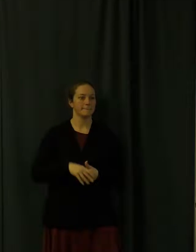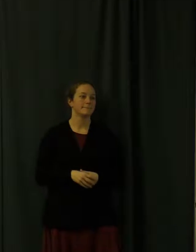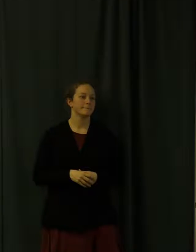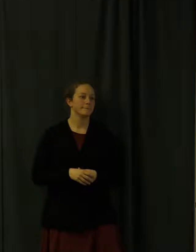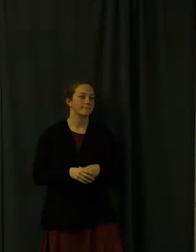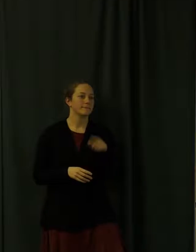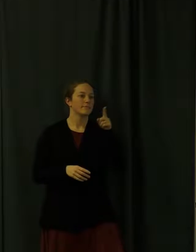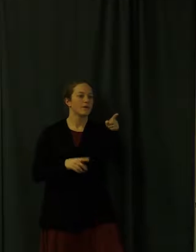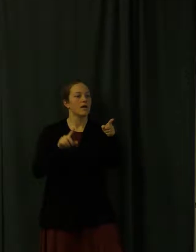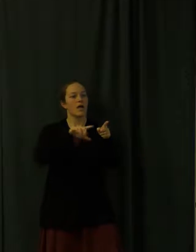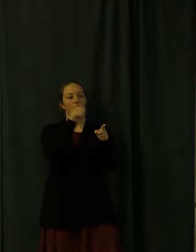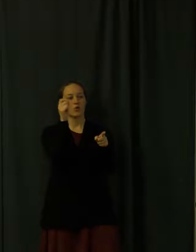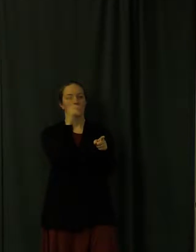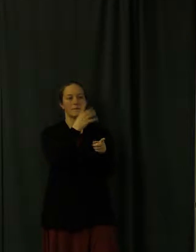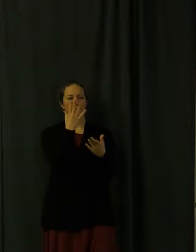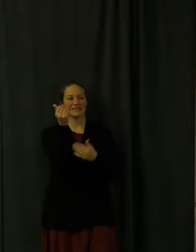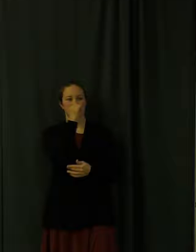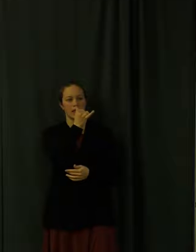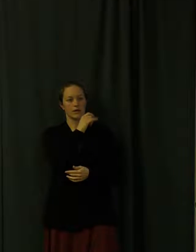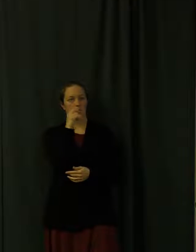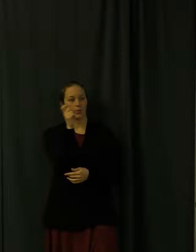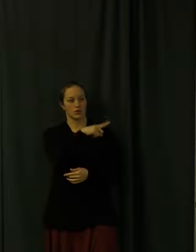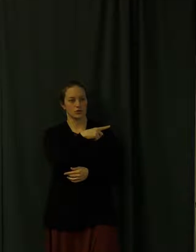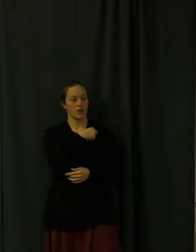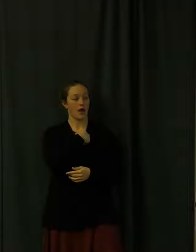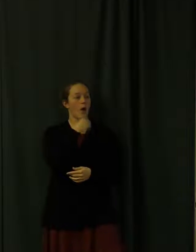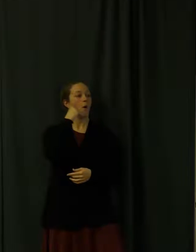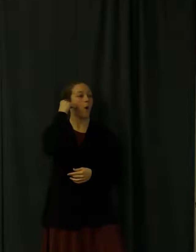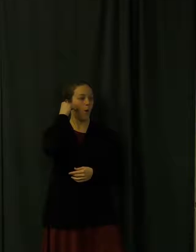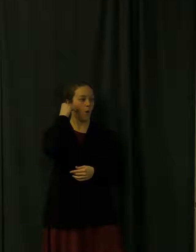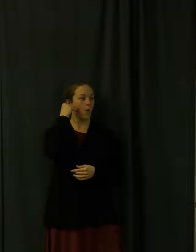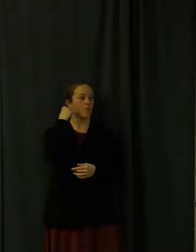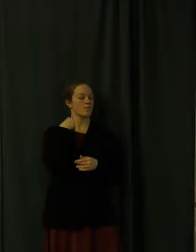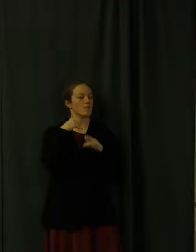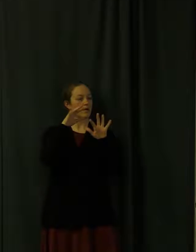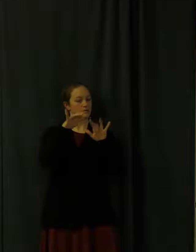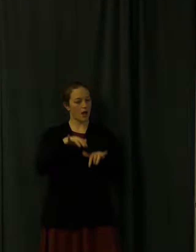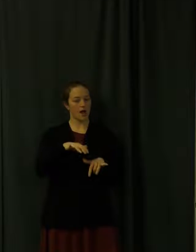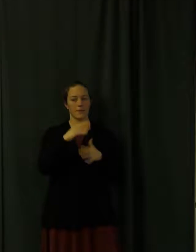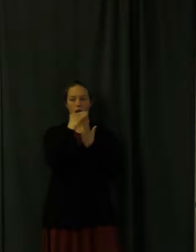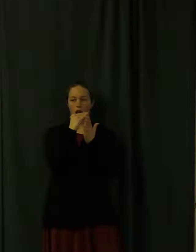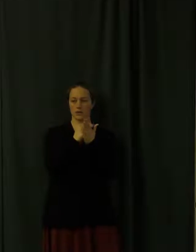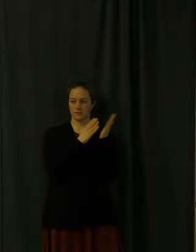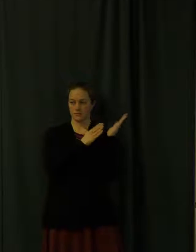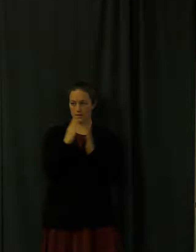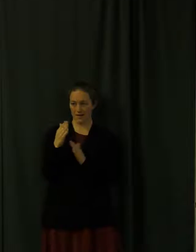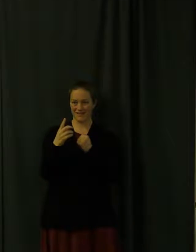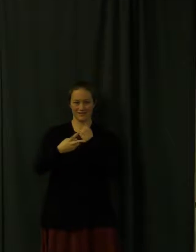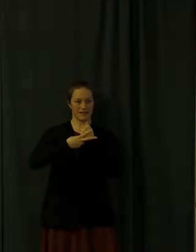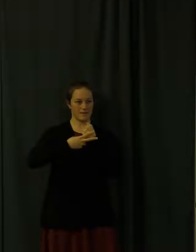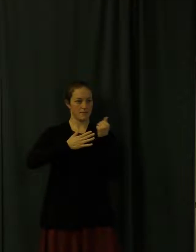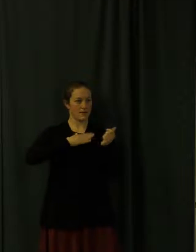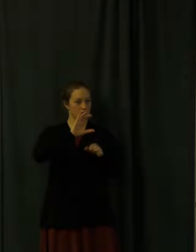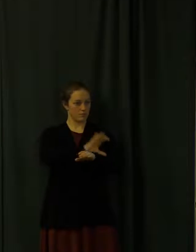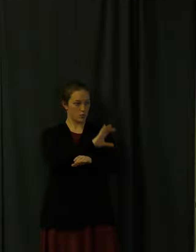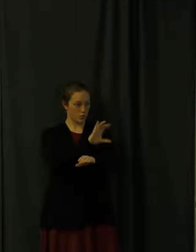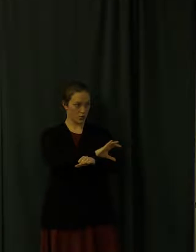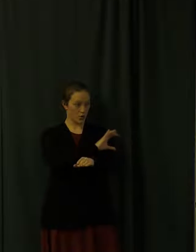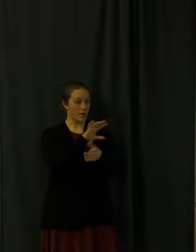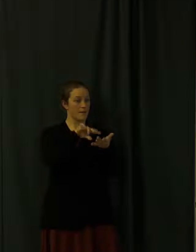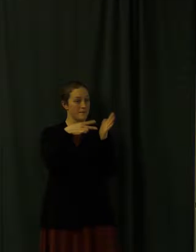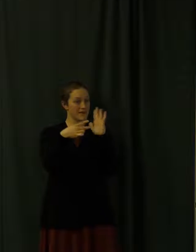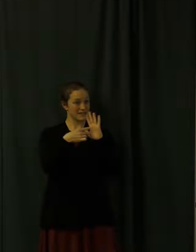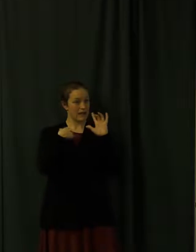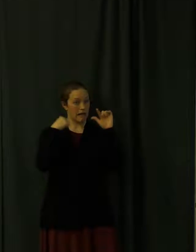Nope. I do my lesson plans at home on the weekends, so I save them to my desktop because we don't have the H drive. So I can